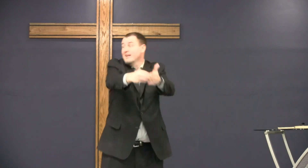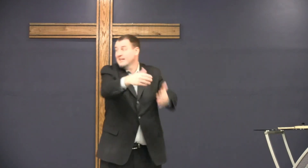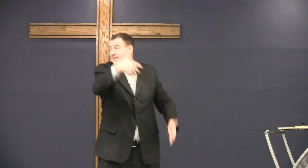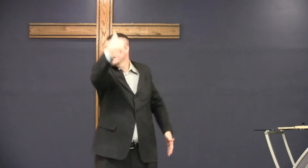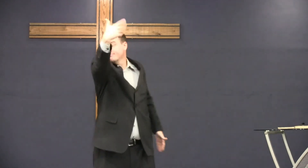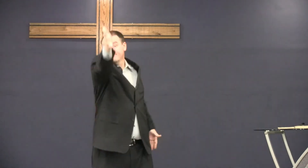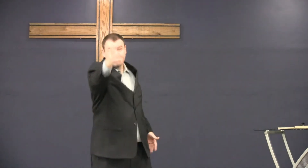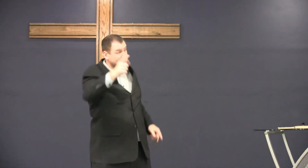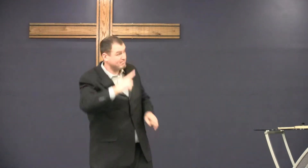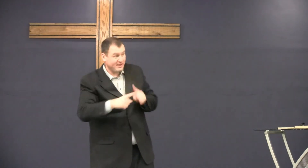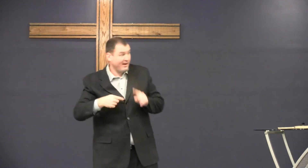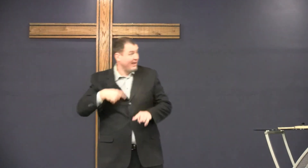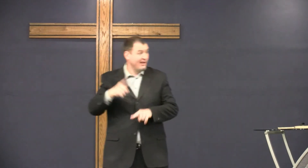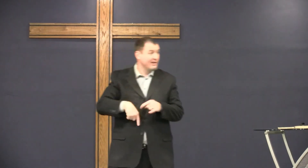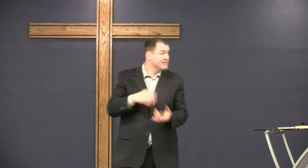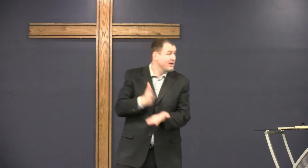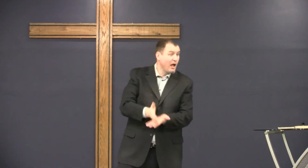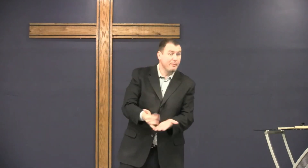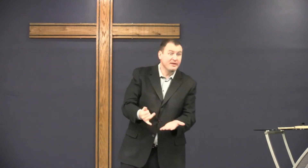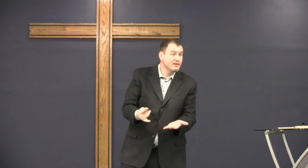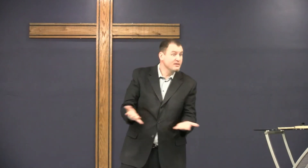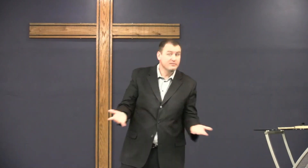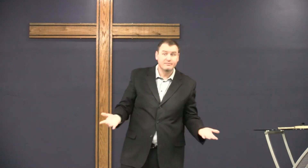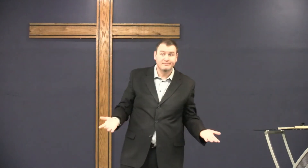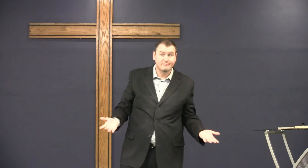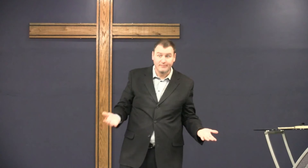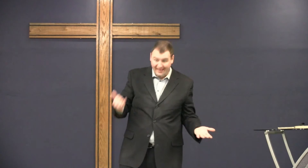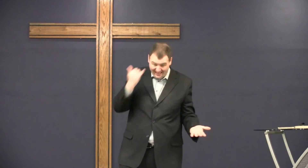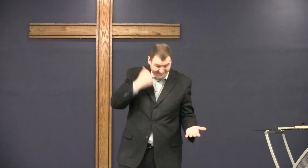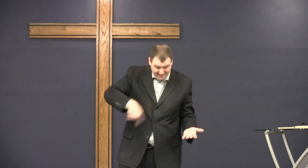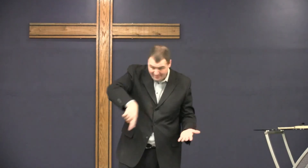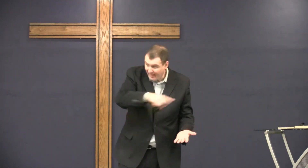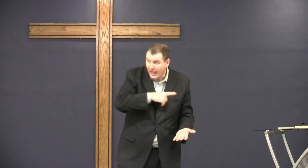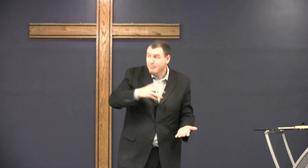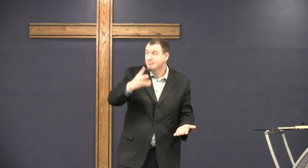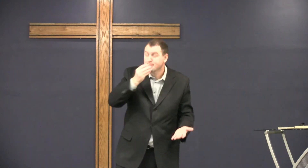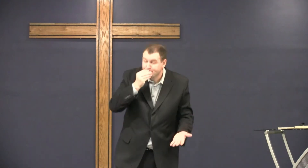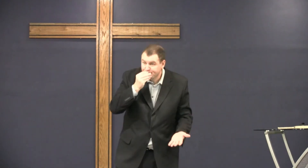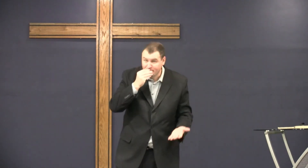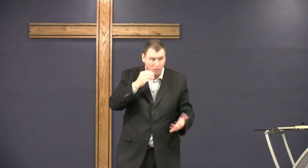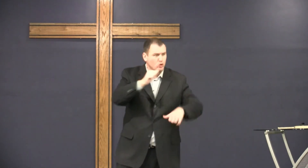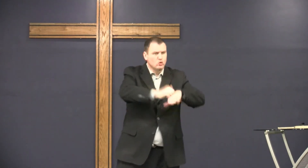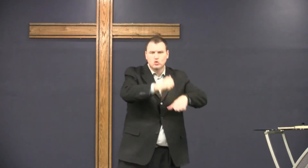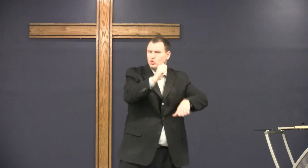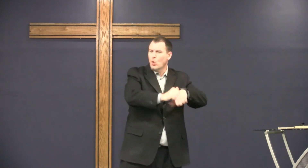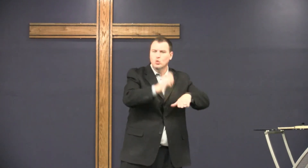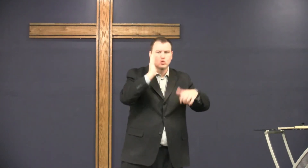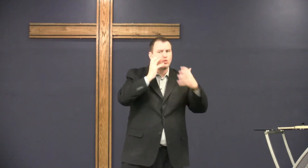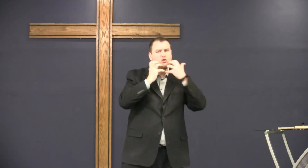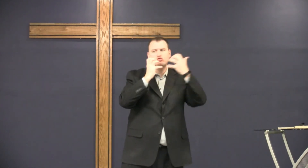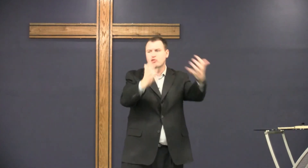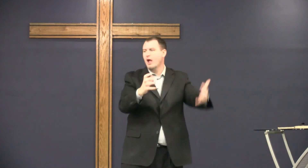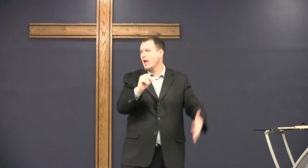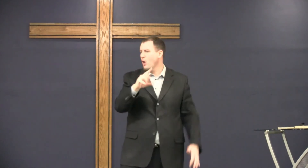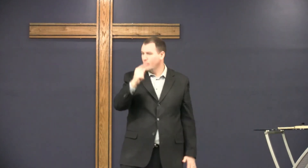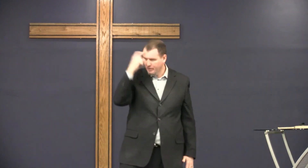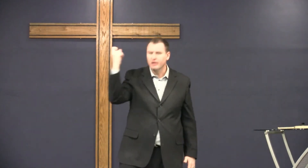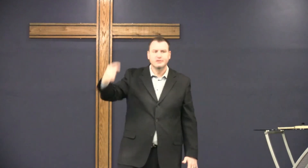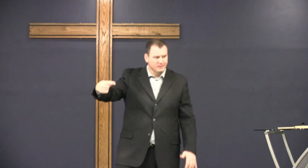this leads. See what happens next, but I can't stop this. If they shut their mouths,